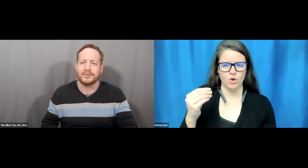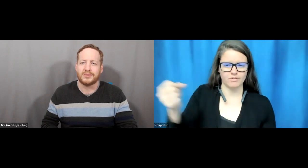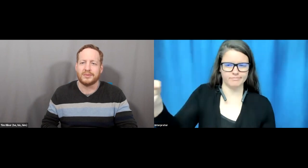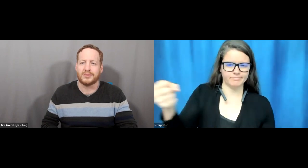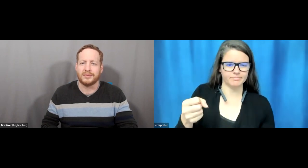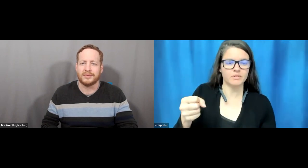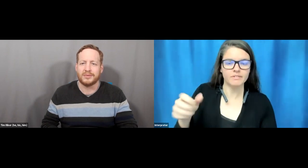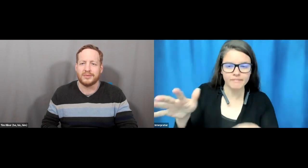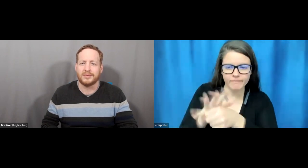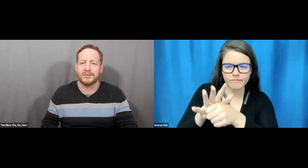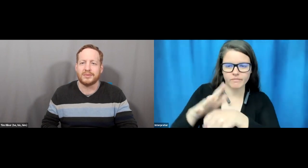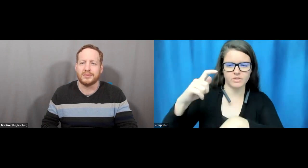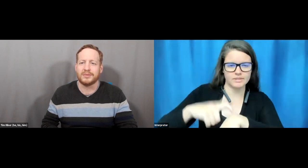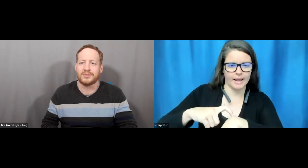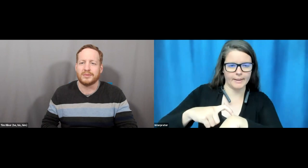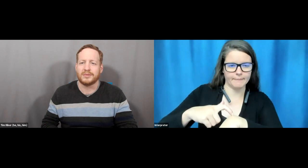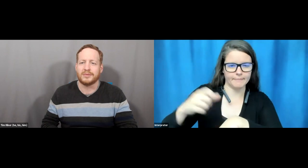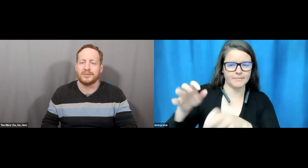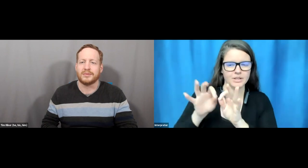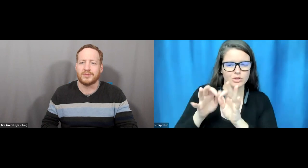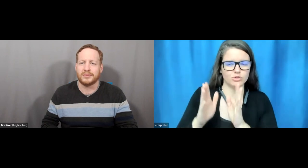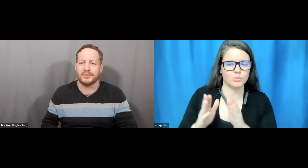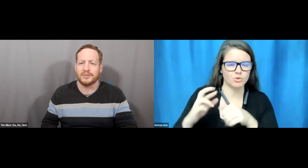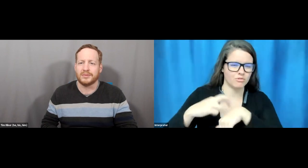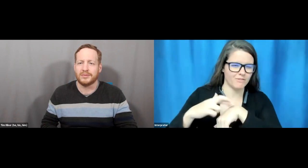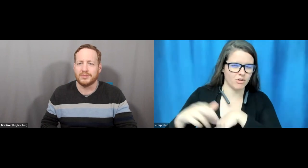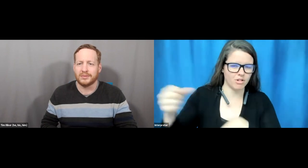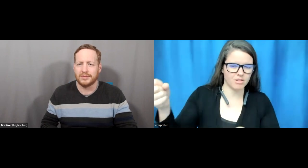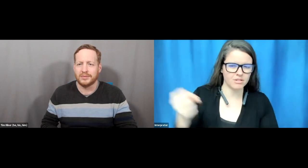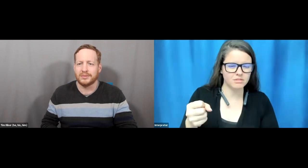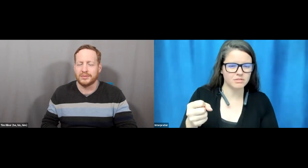full-time interpreter referral at the commissioner's office,